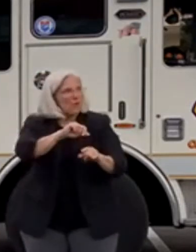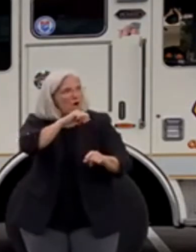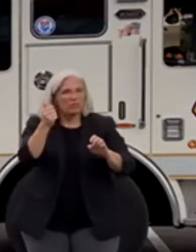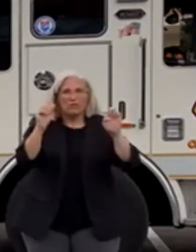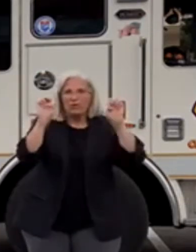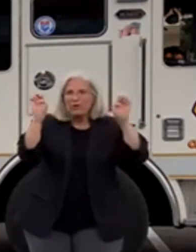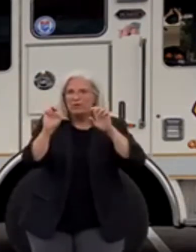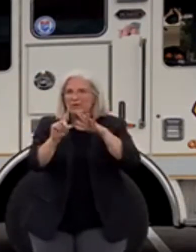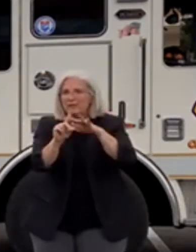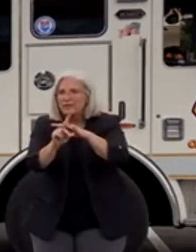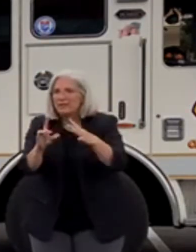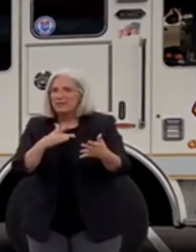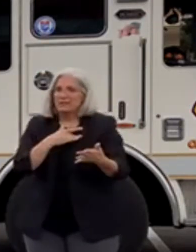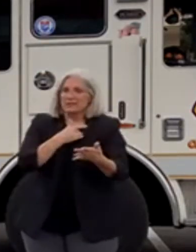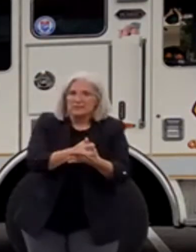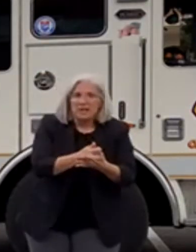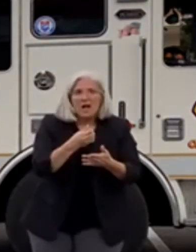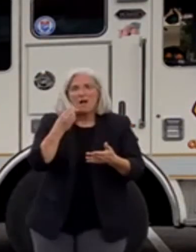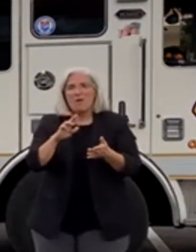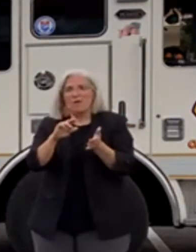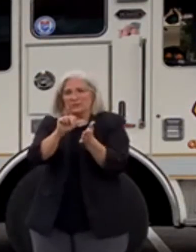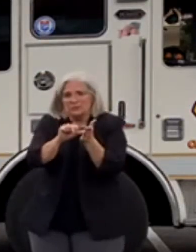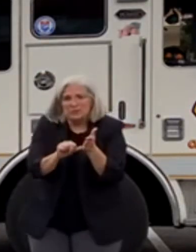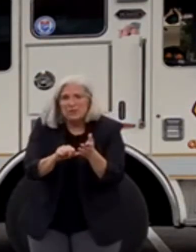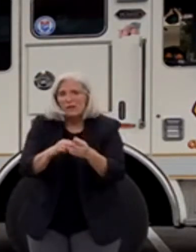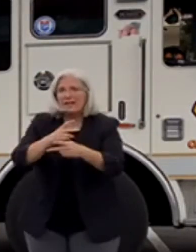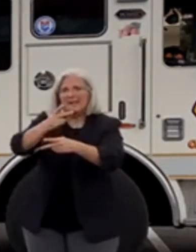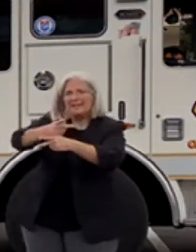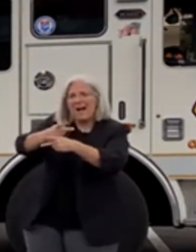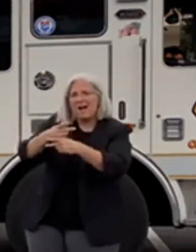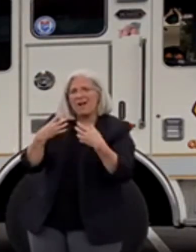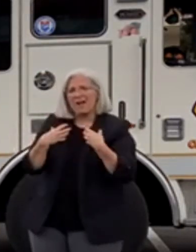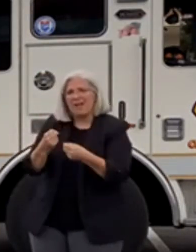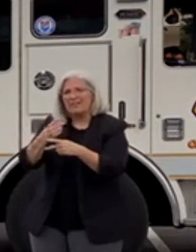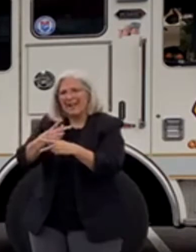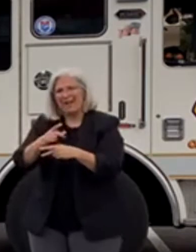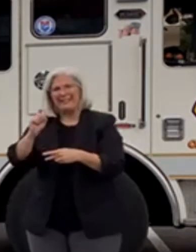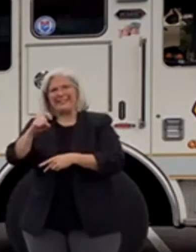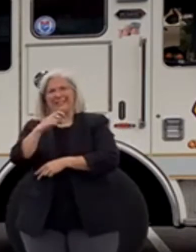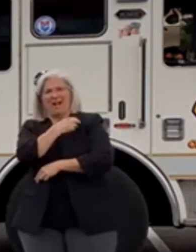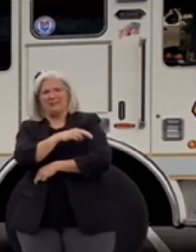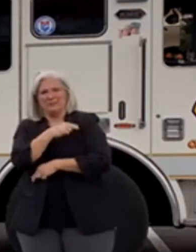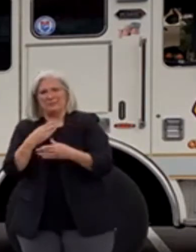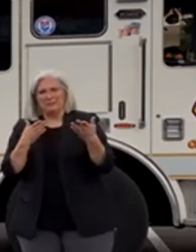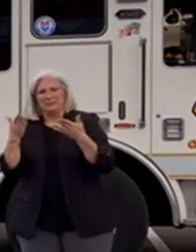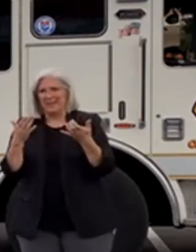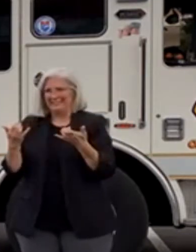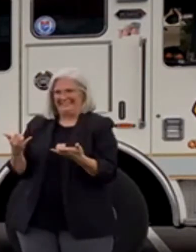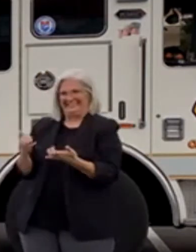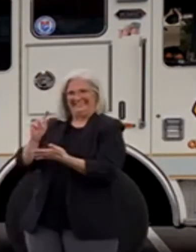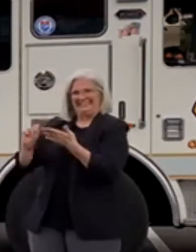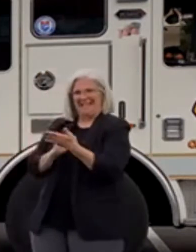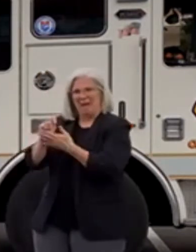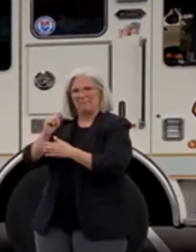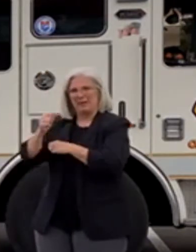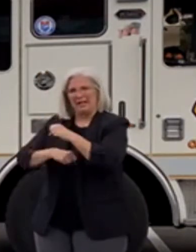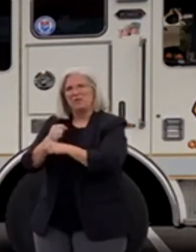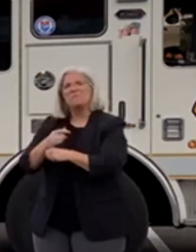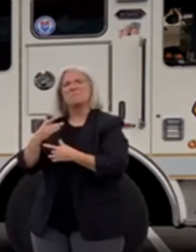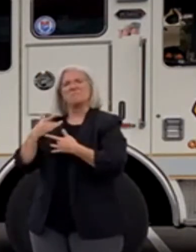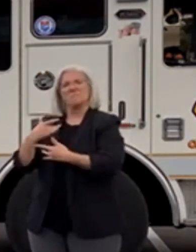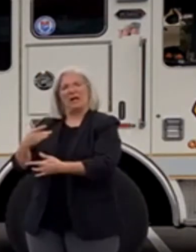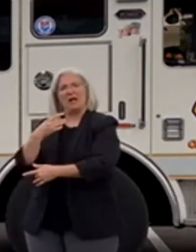access to care in our hospitals. This is a time of year when normally hospitals get more